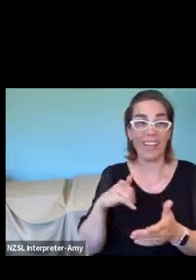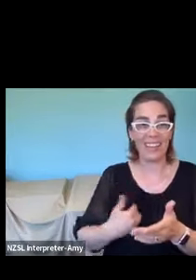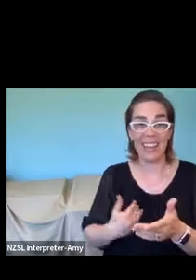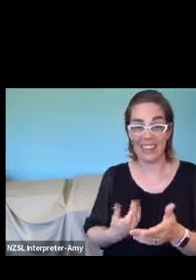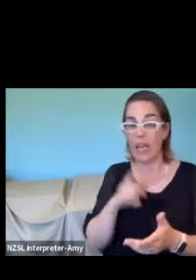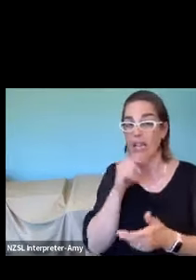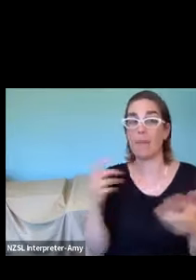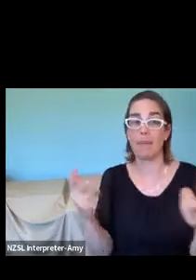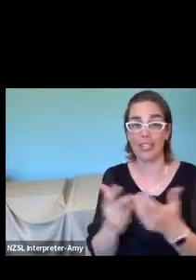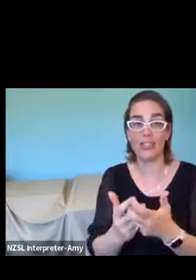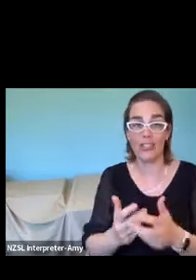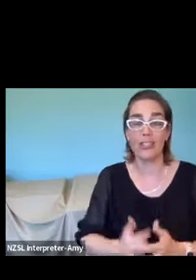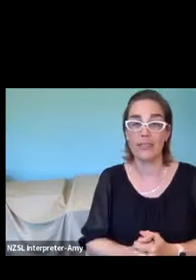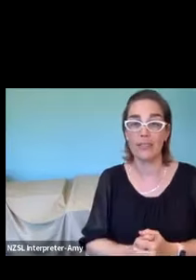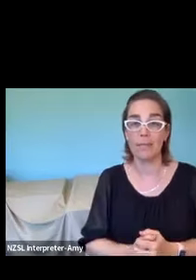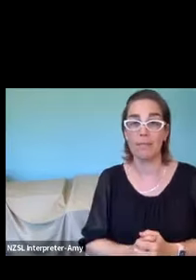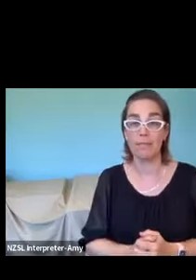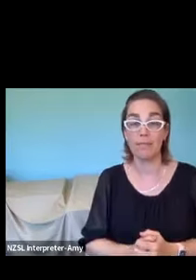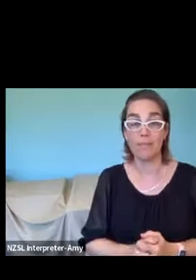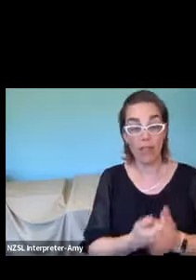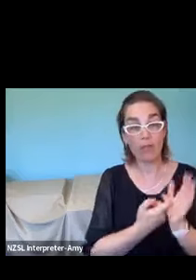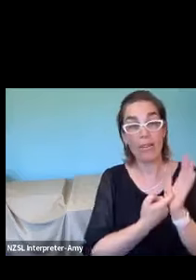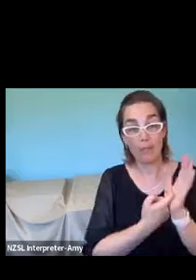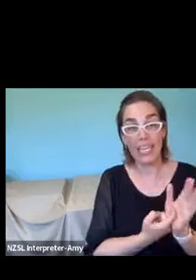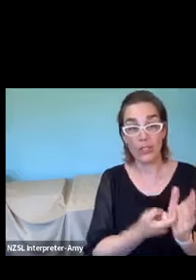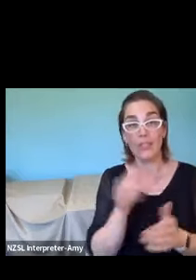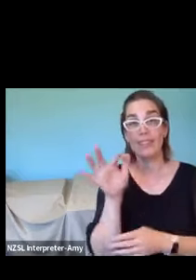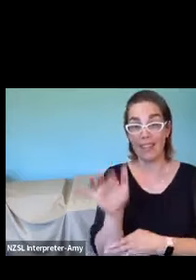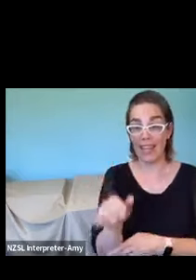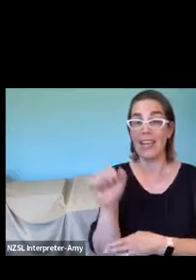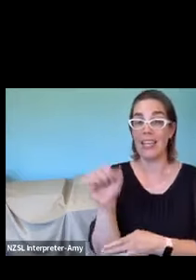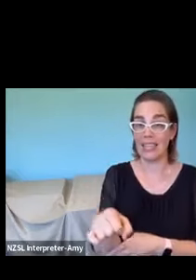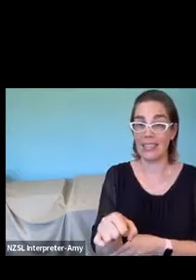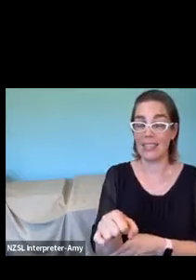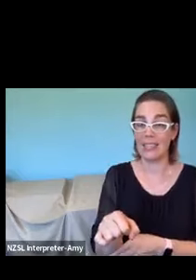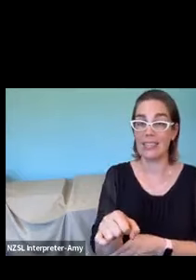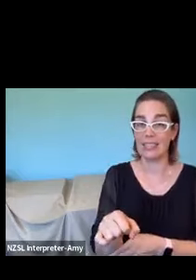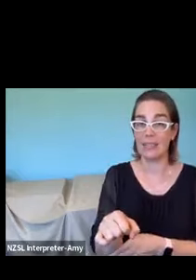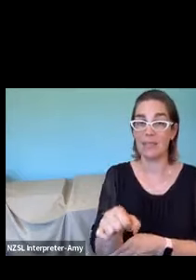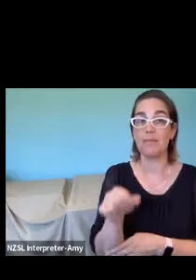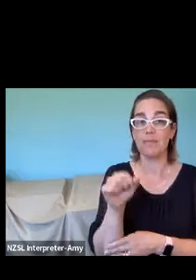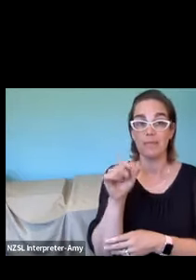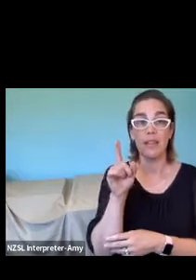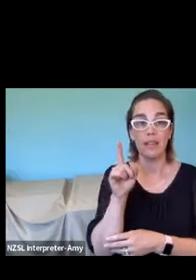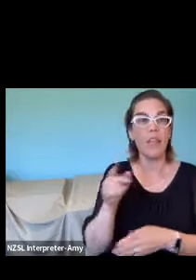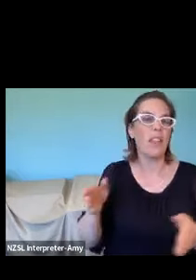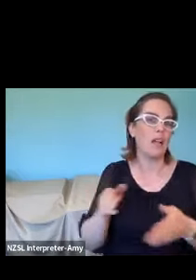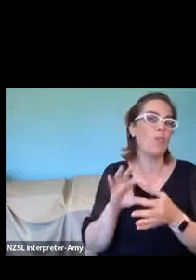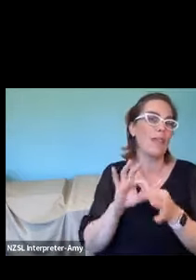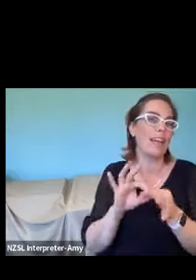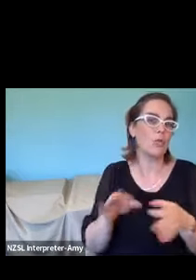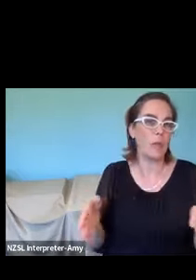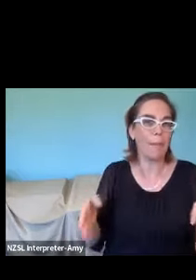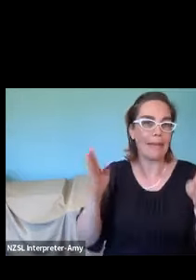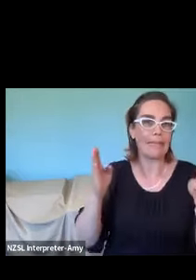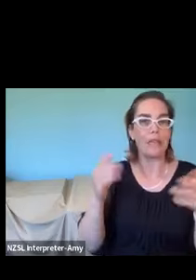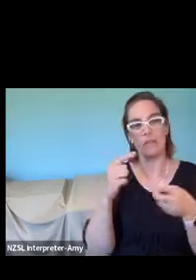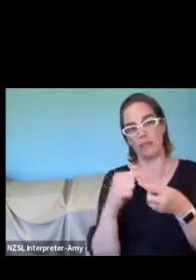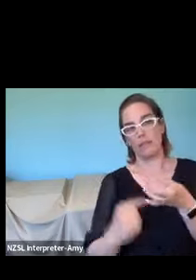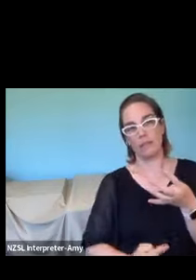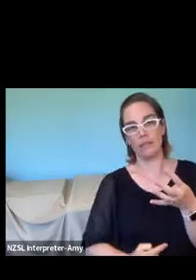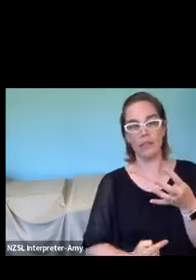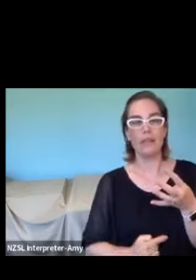And while the recommendations are there, in terms of the building recommendations, et cetera, that's all been